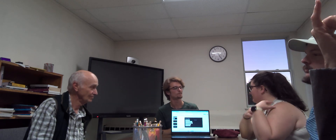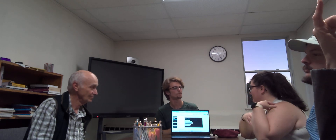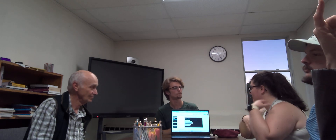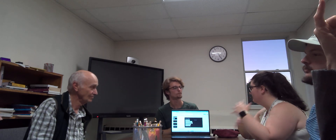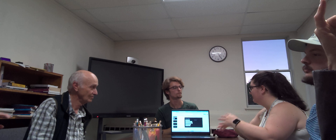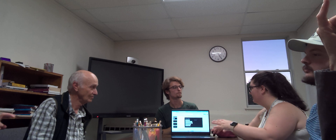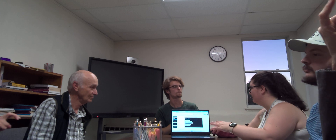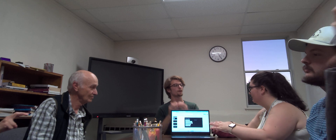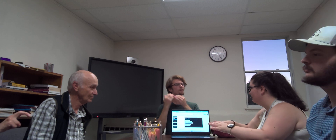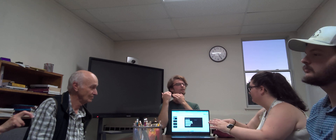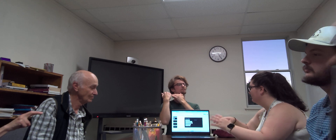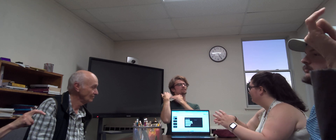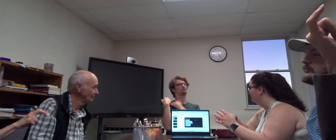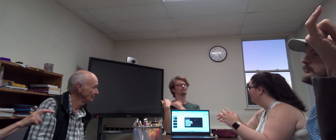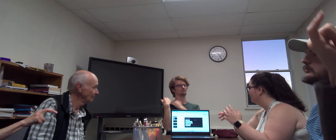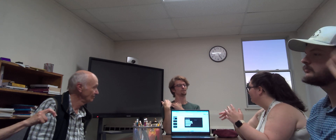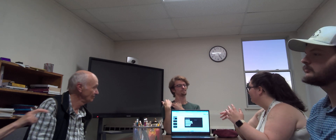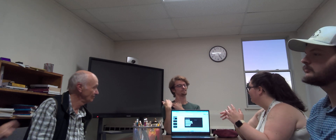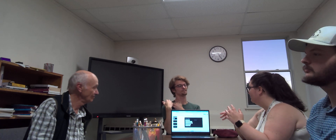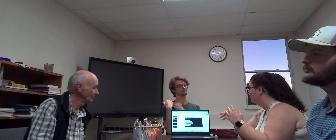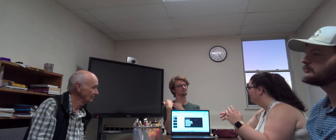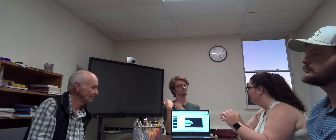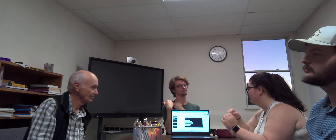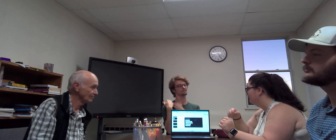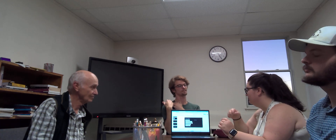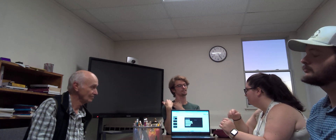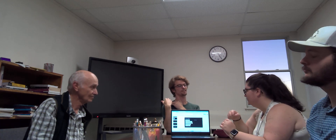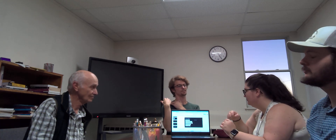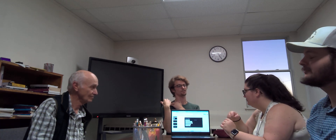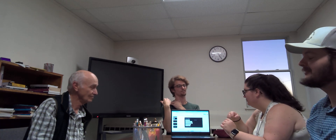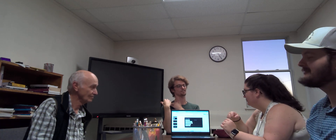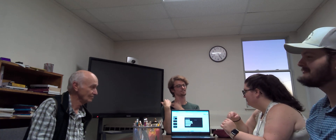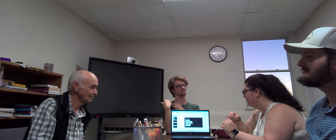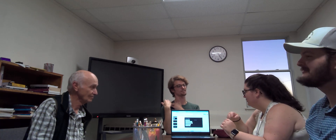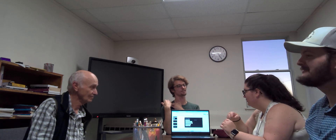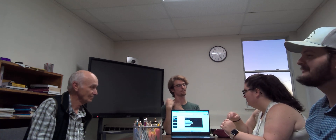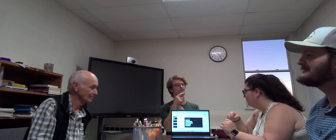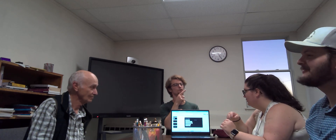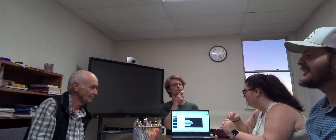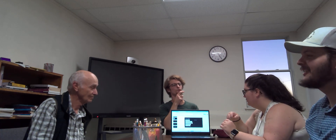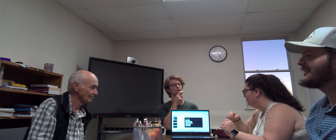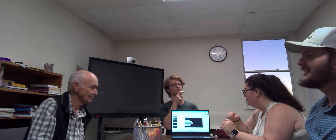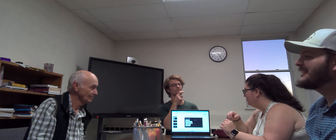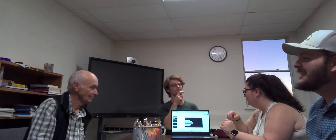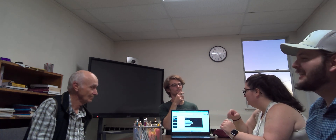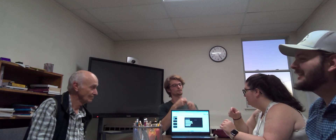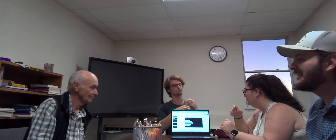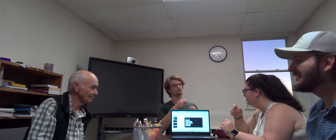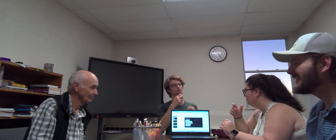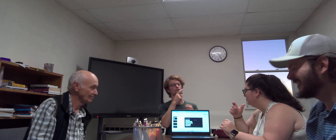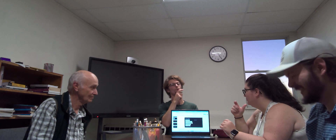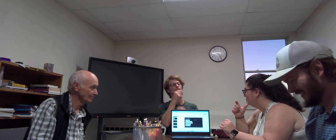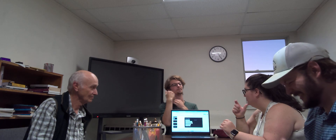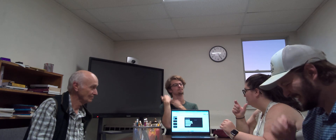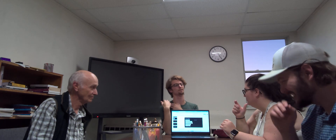there something? Responsible is on your shoulders. So who is the problem or who is